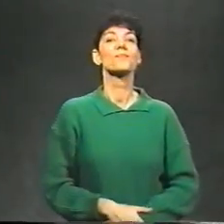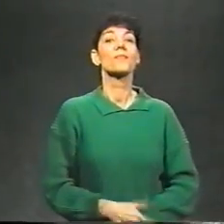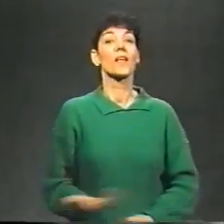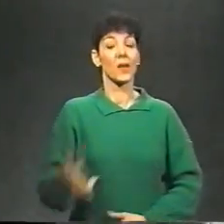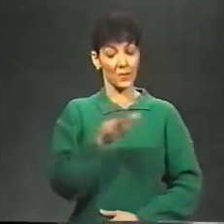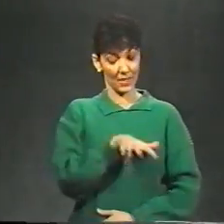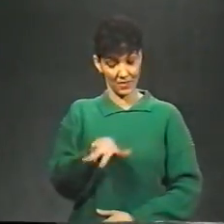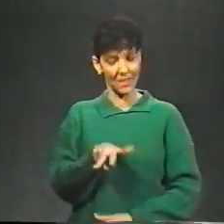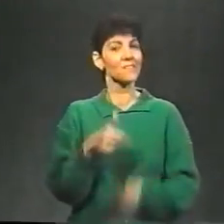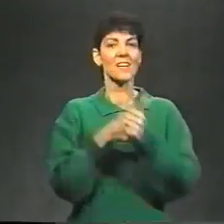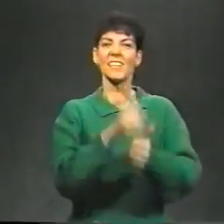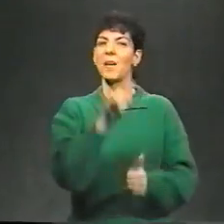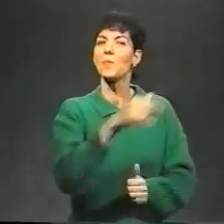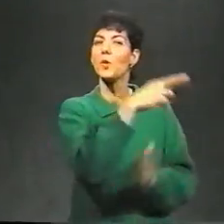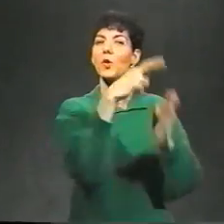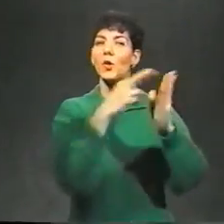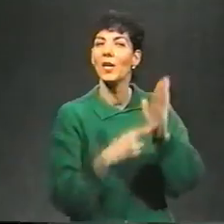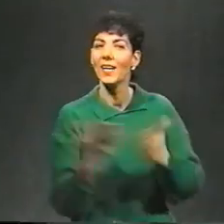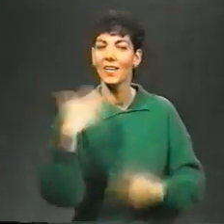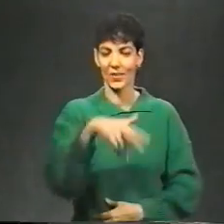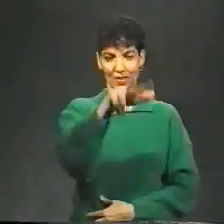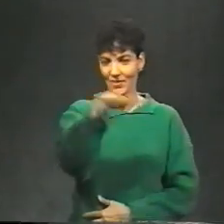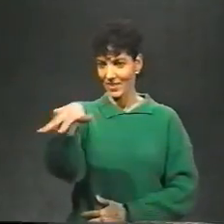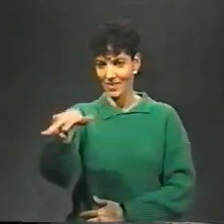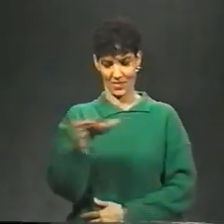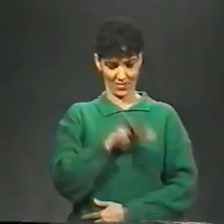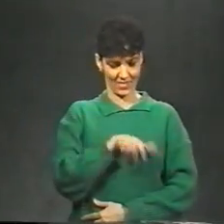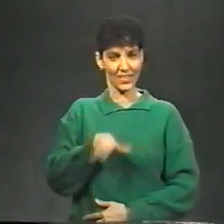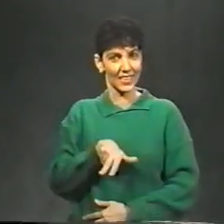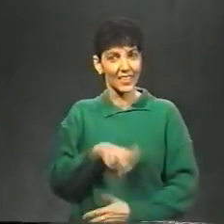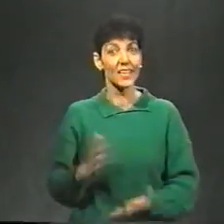has a twisting motion, retain that movement.